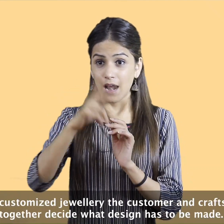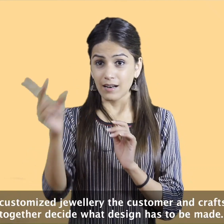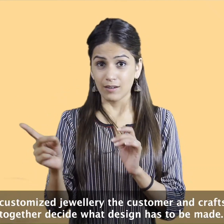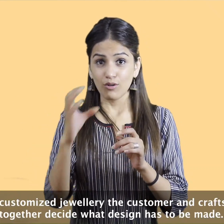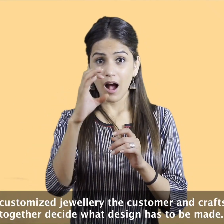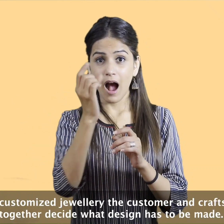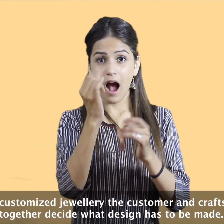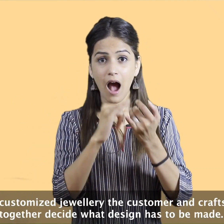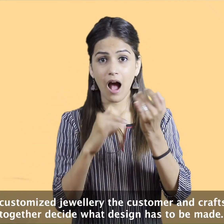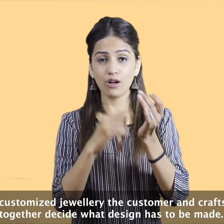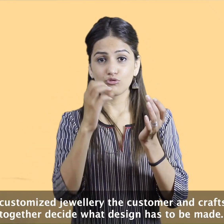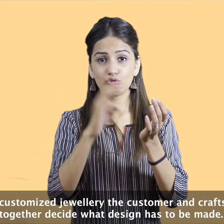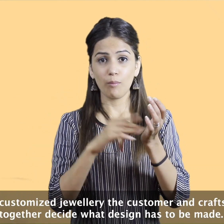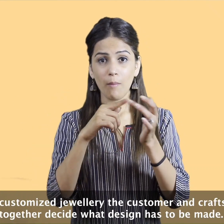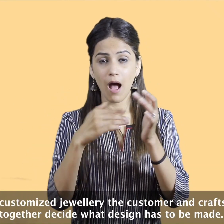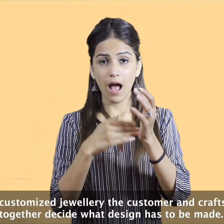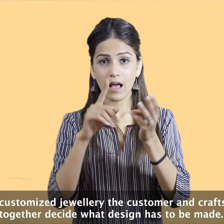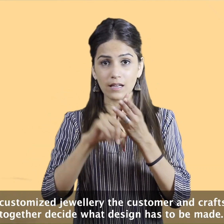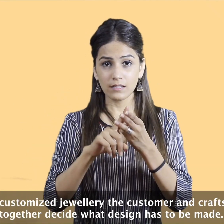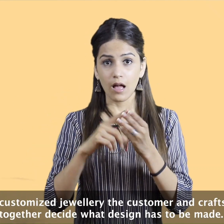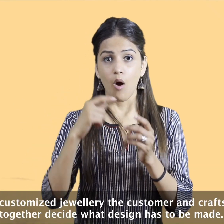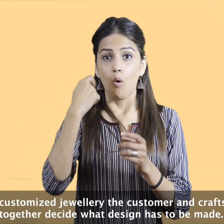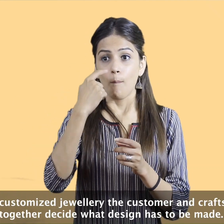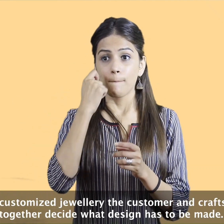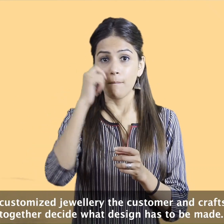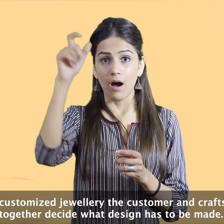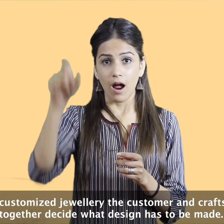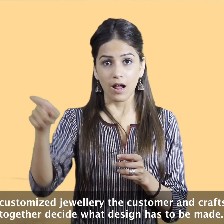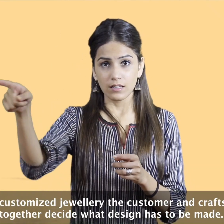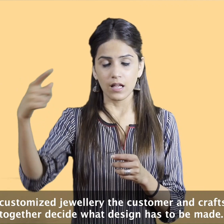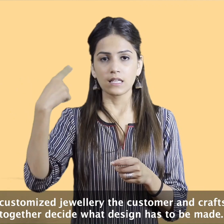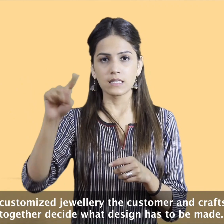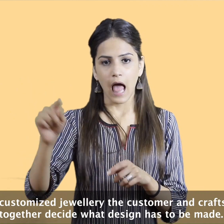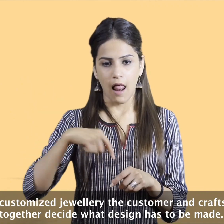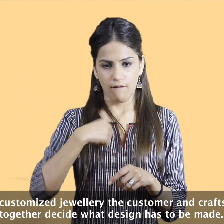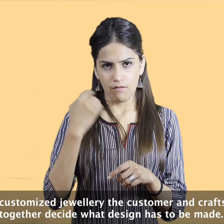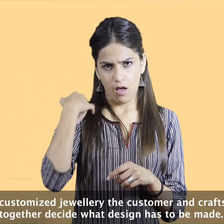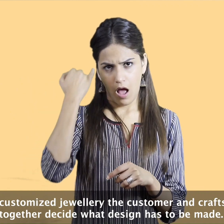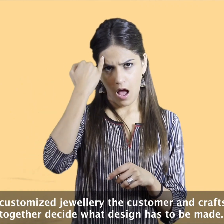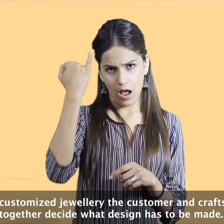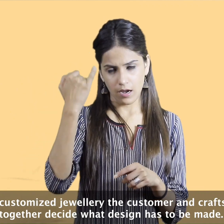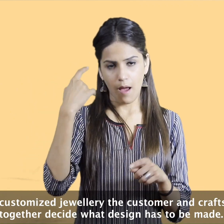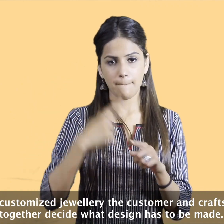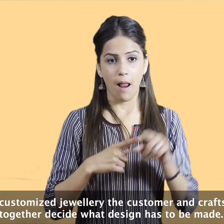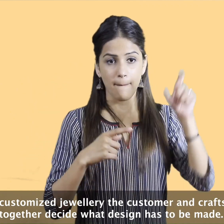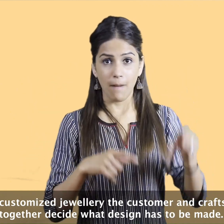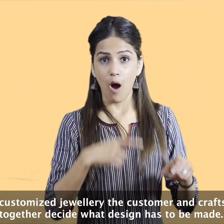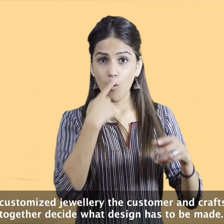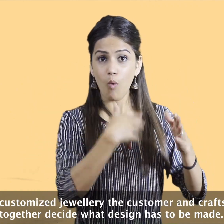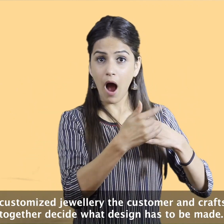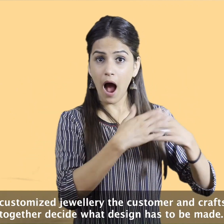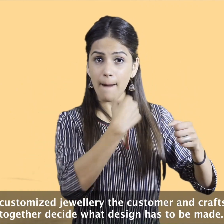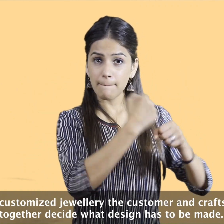In customized jewelry, the customer and craftsman together decide what design has to be made.